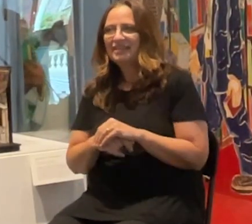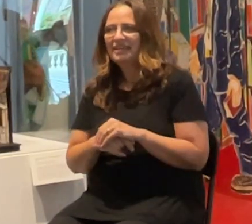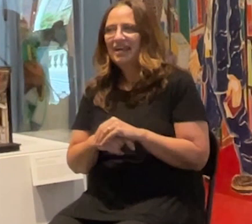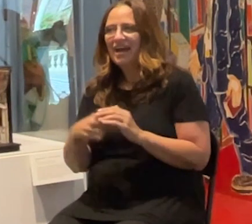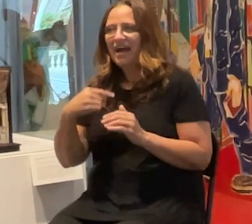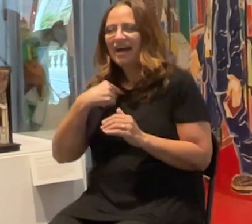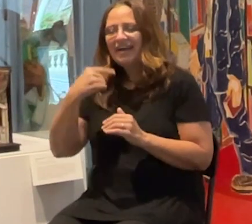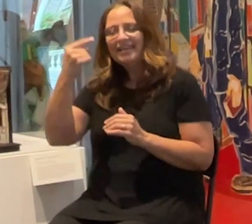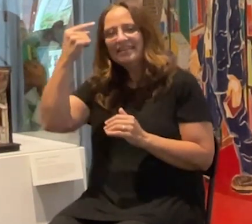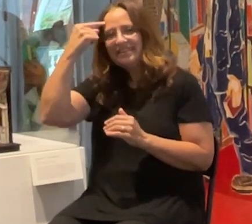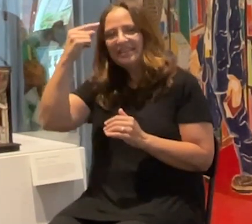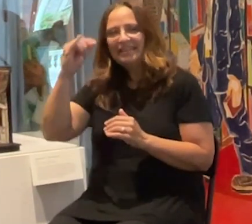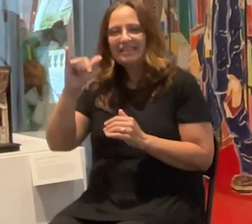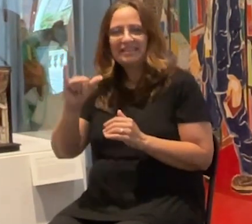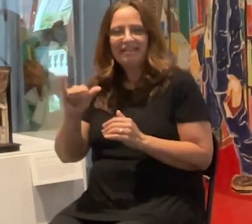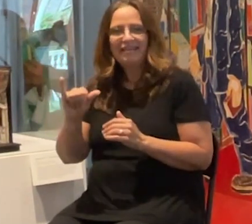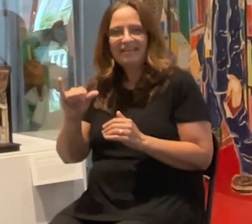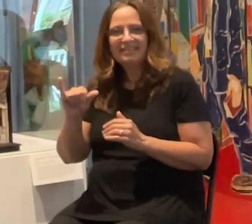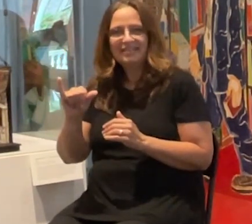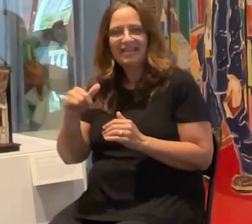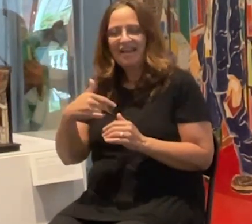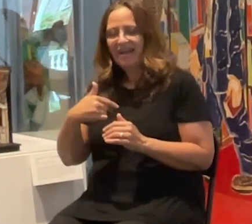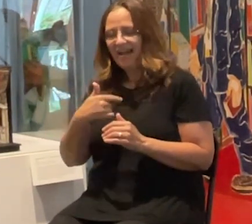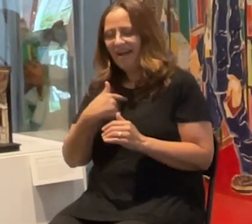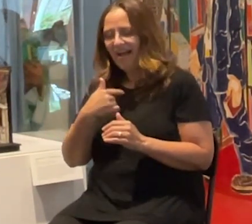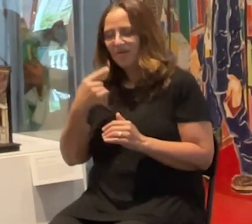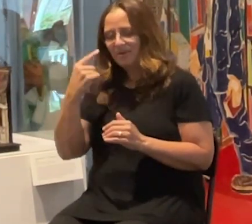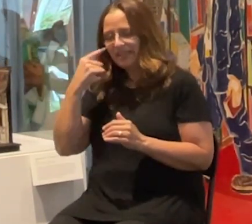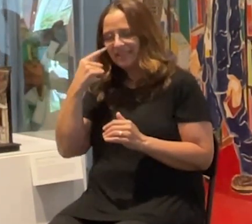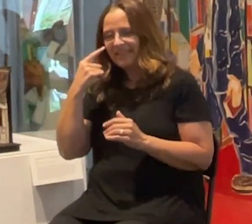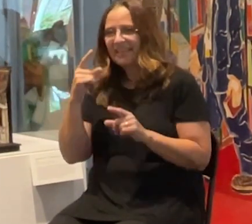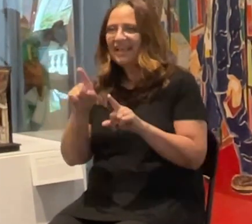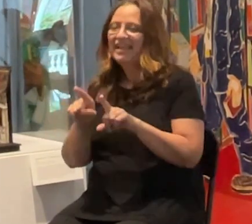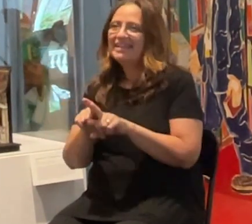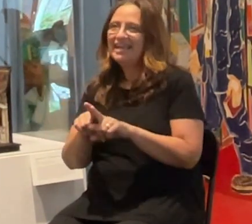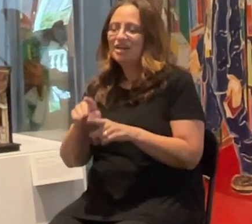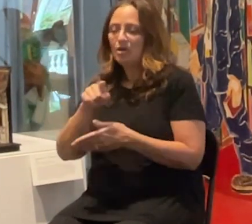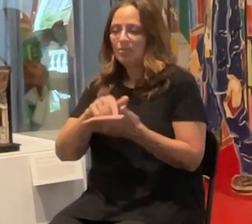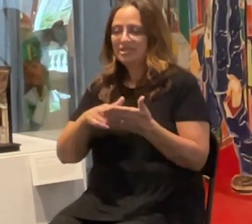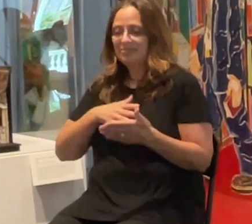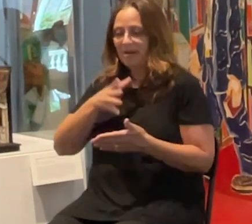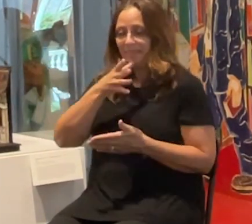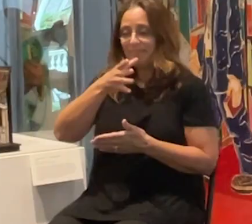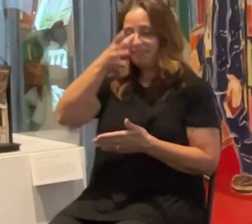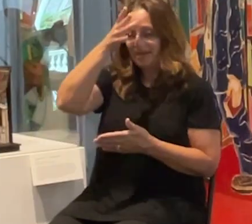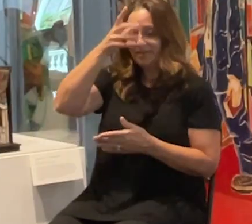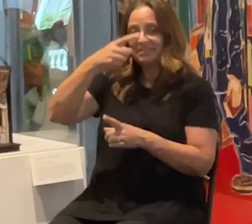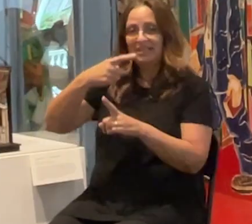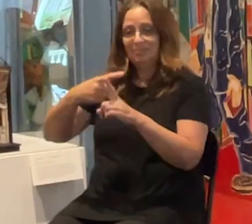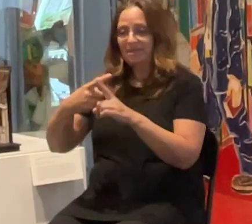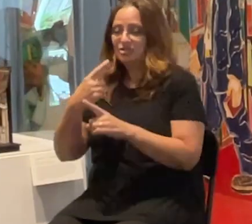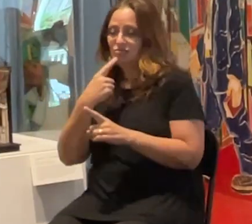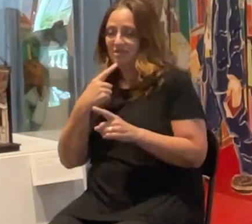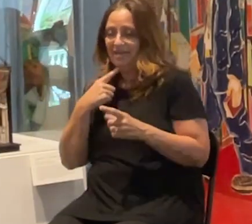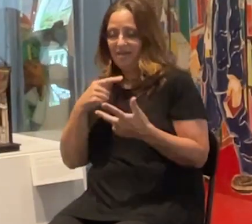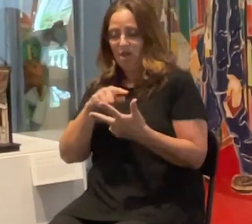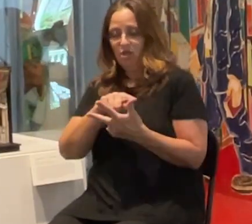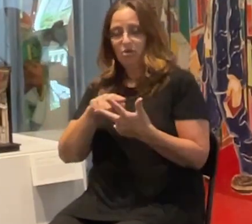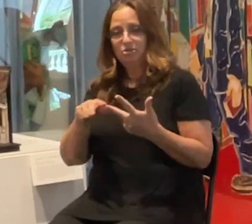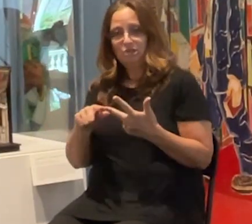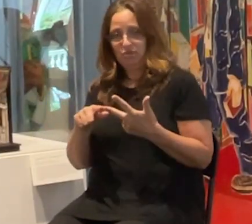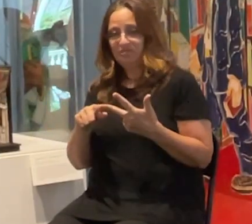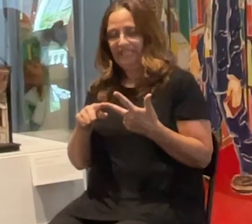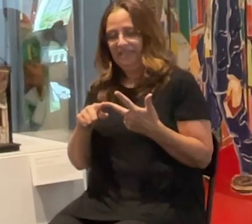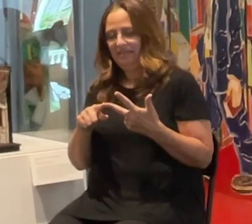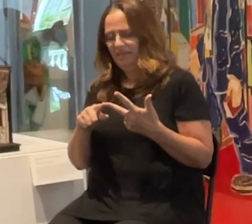that I would kind of think of the matrix for me of my parents and Red as the really important triumvirate